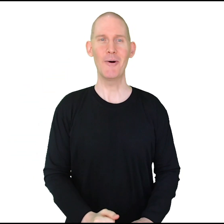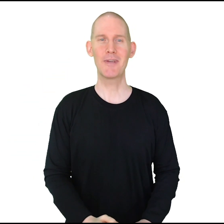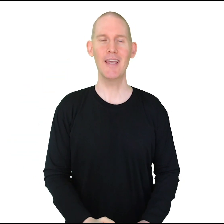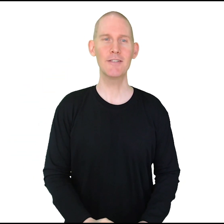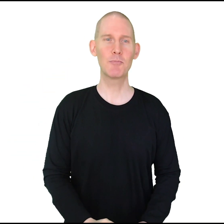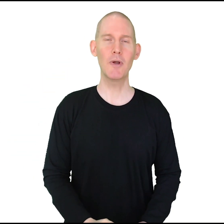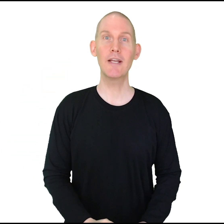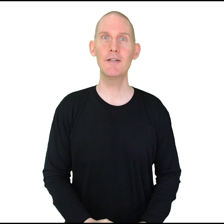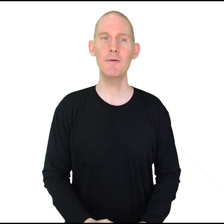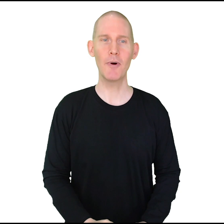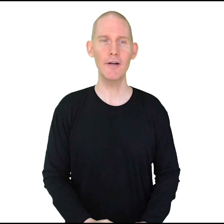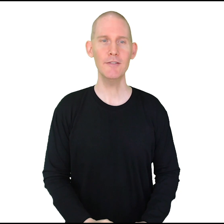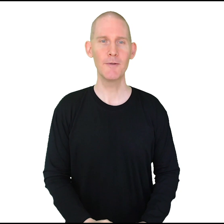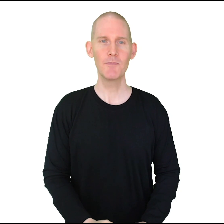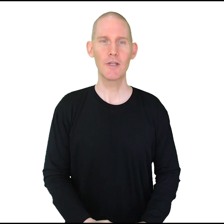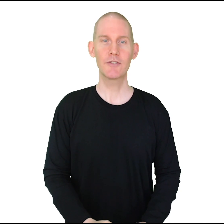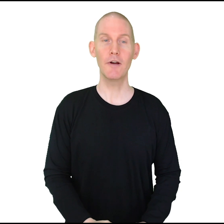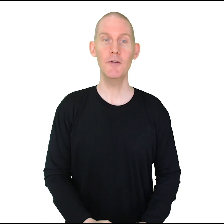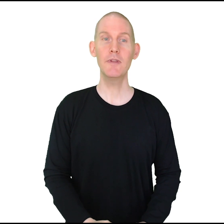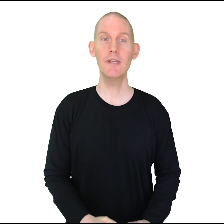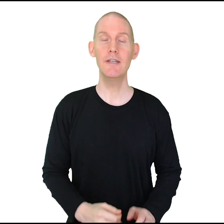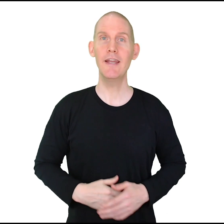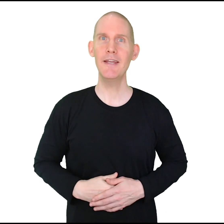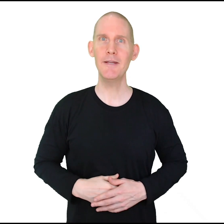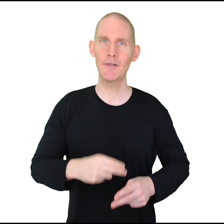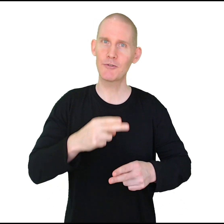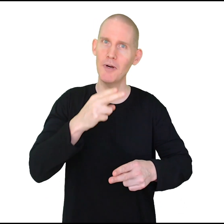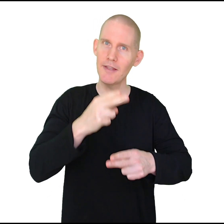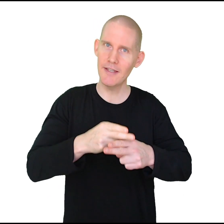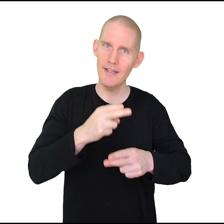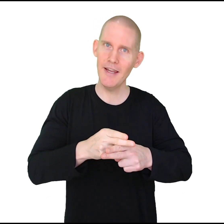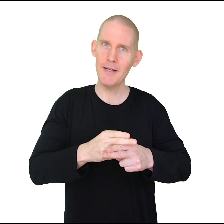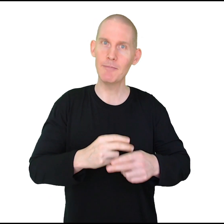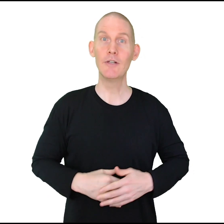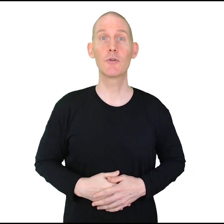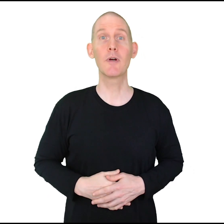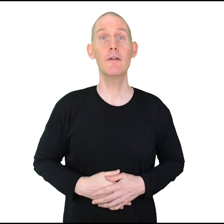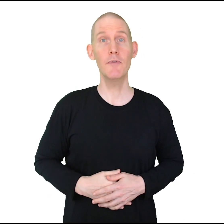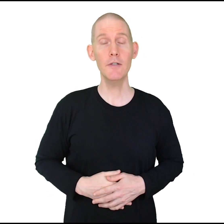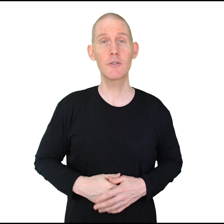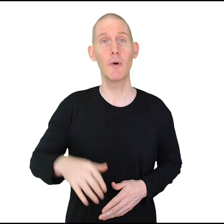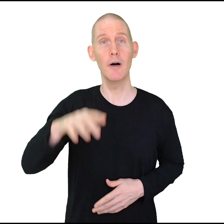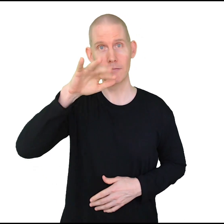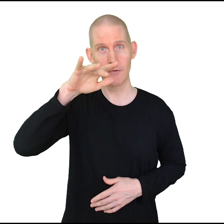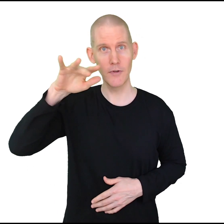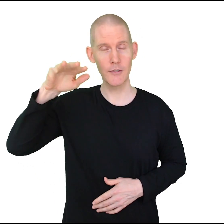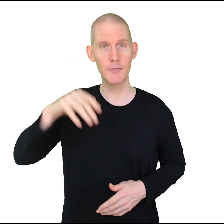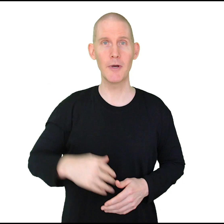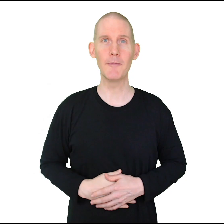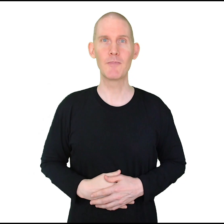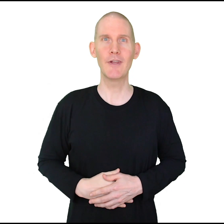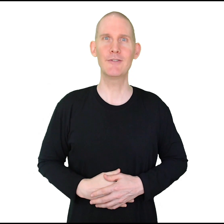Okay, let's break it into parts, starting with the name. That's right, the name. So we're going to fingerspell. Fingerspell. Let's do